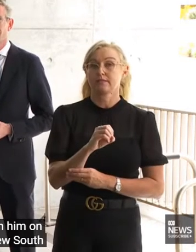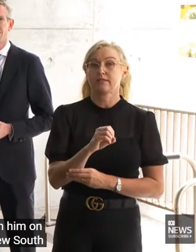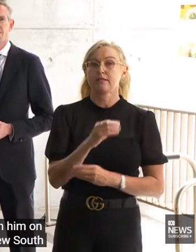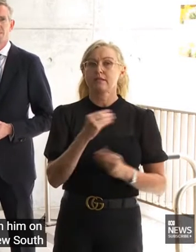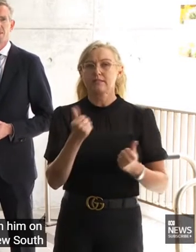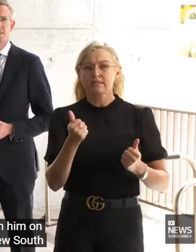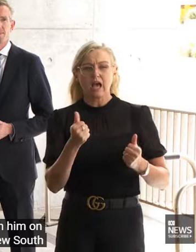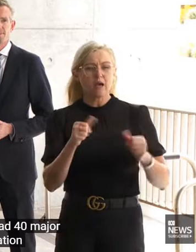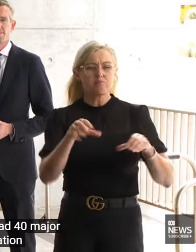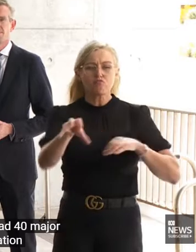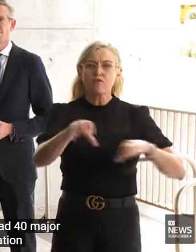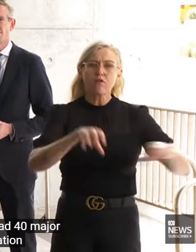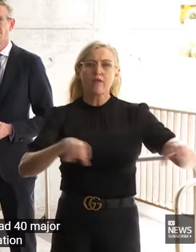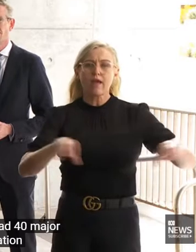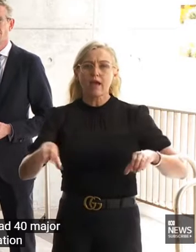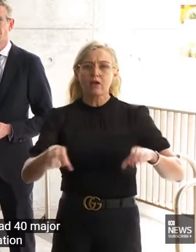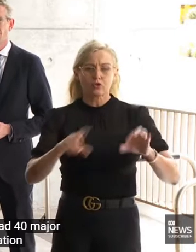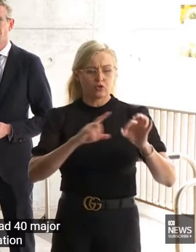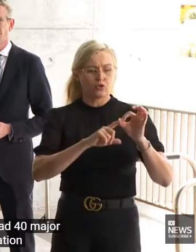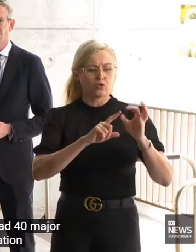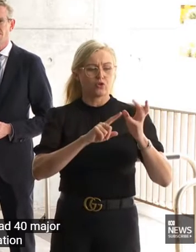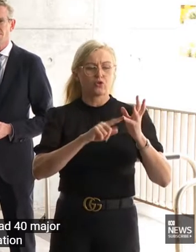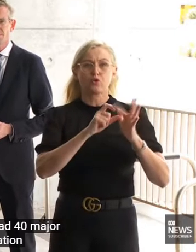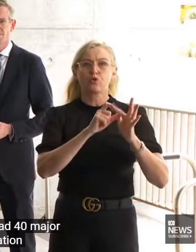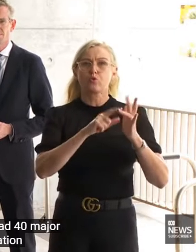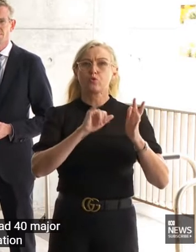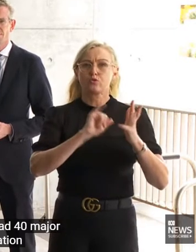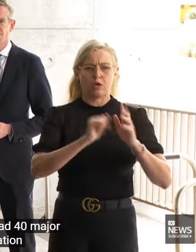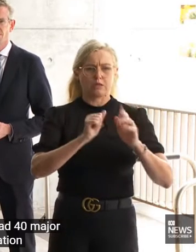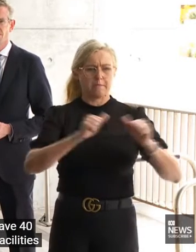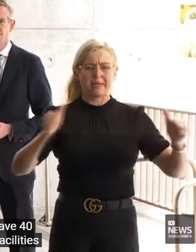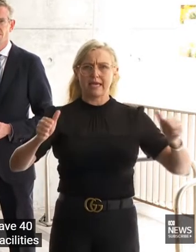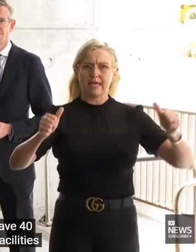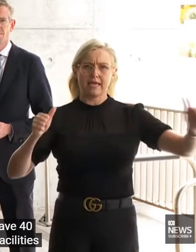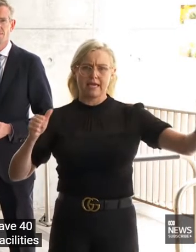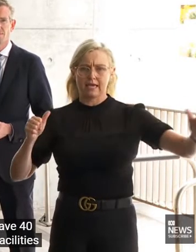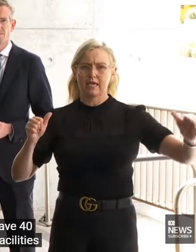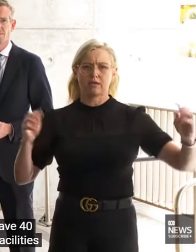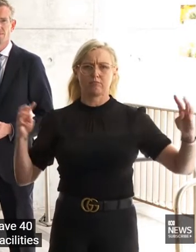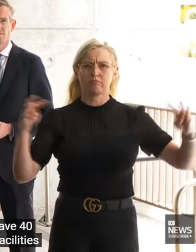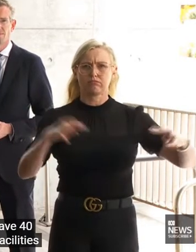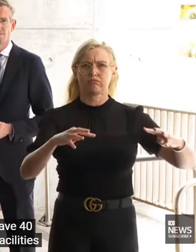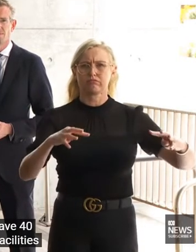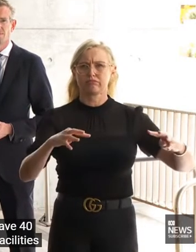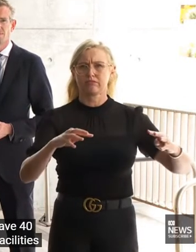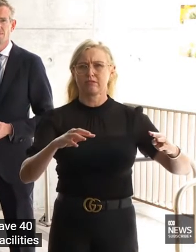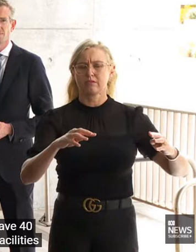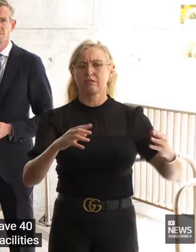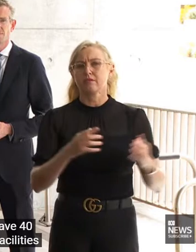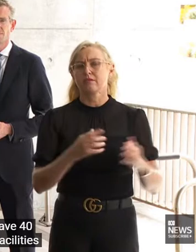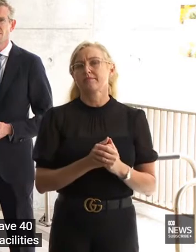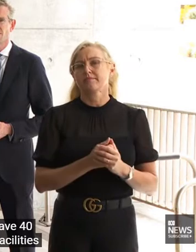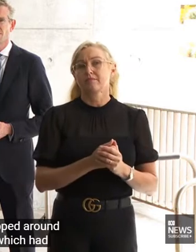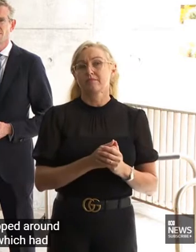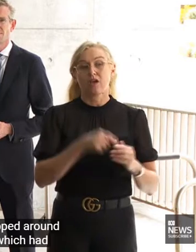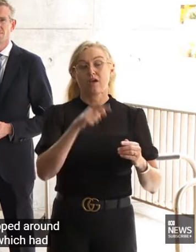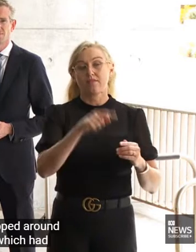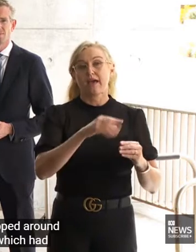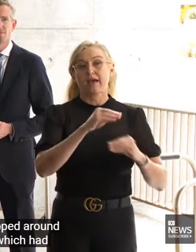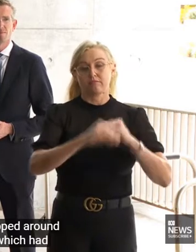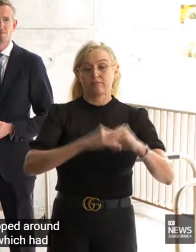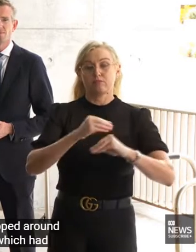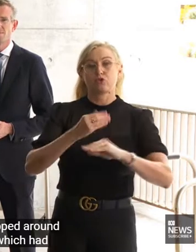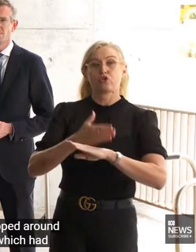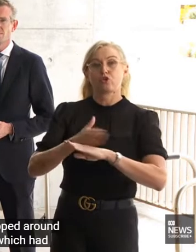of them have swapped around. So Kudos Stadium, which had massive capacity, although it was not ever really used to maximum capacity, was substituted with a